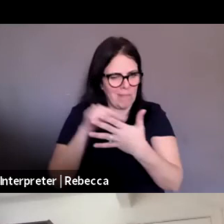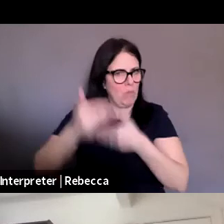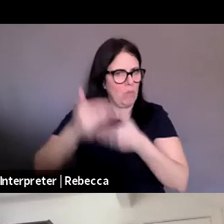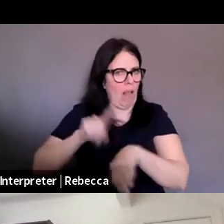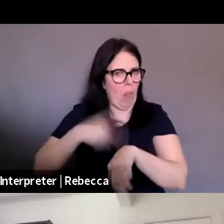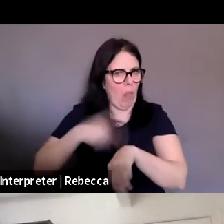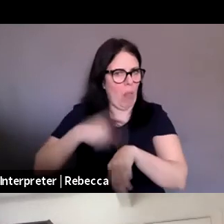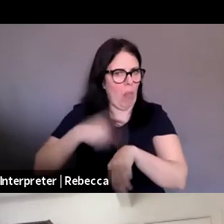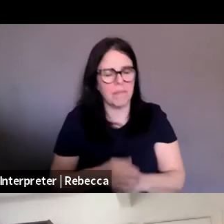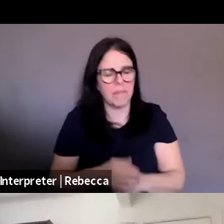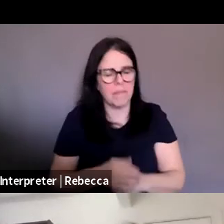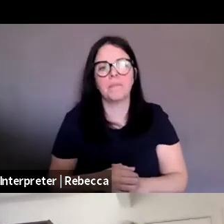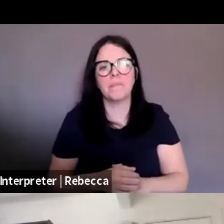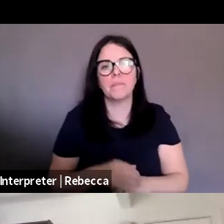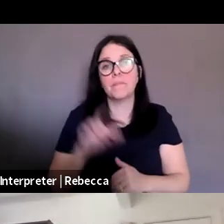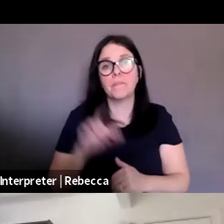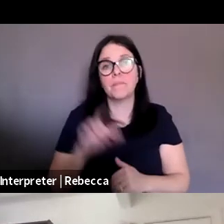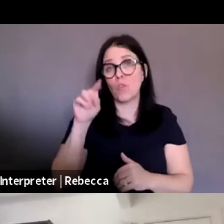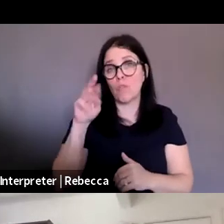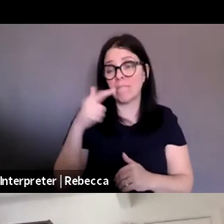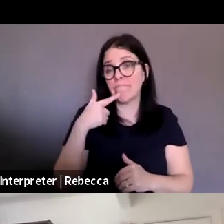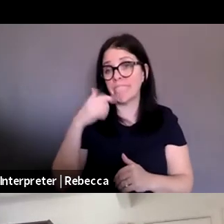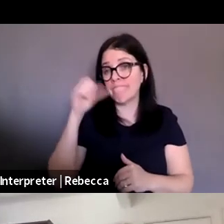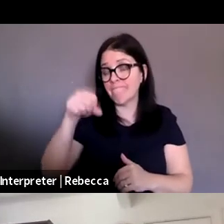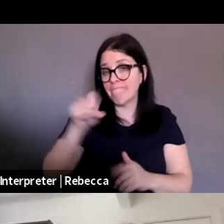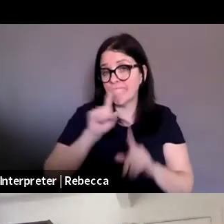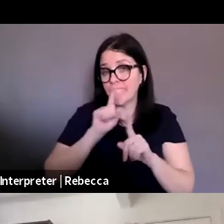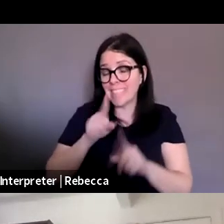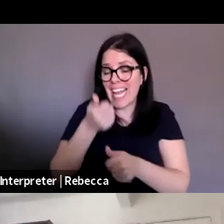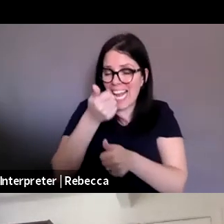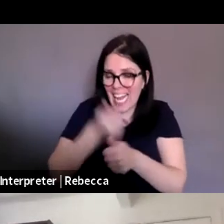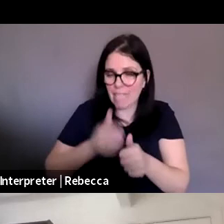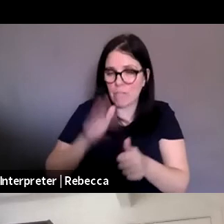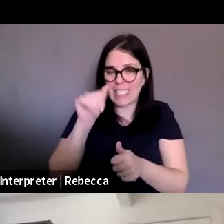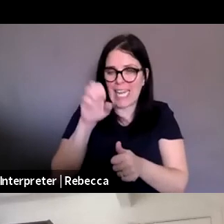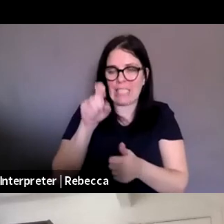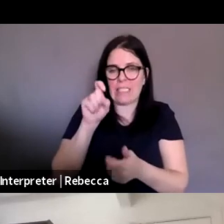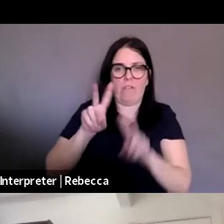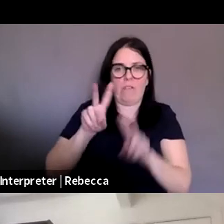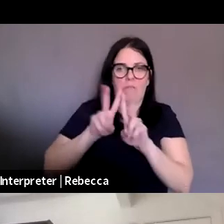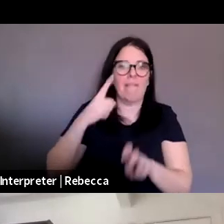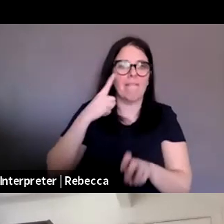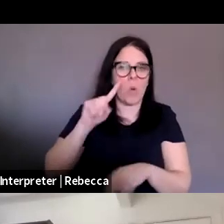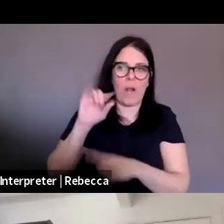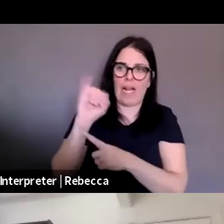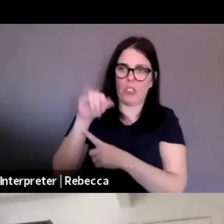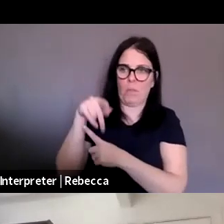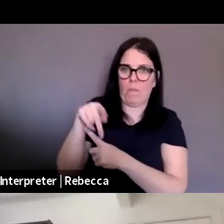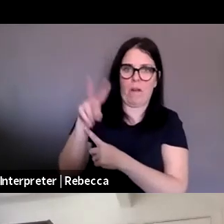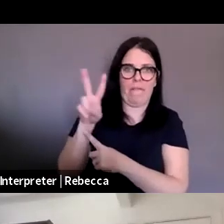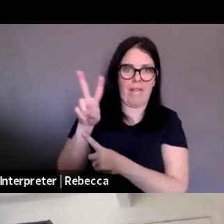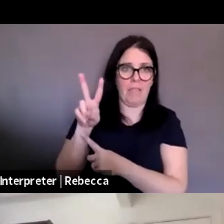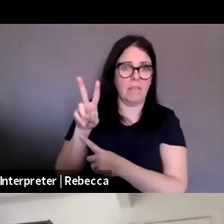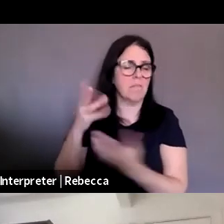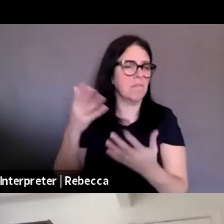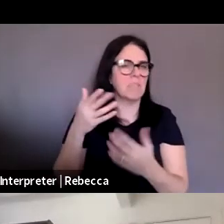Every single new case needs to be screened for intimate partner violence, because many cases do not come in flagged as such. You can't tell